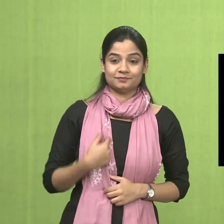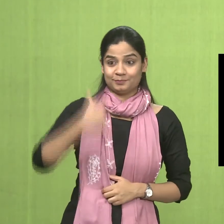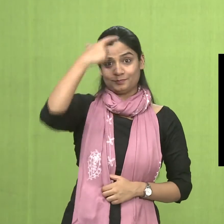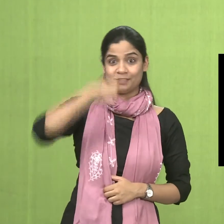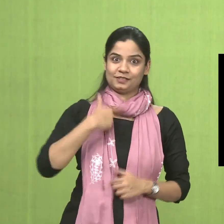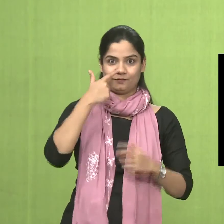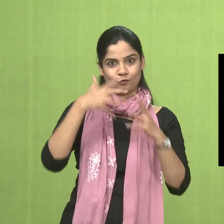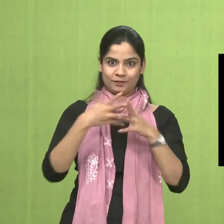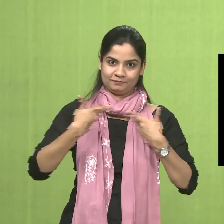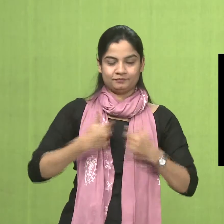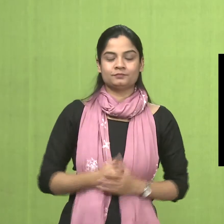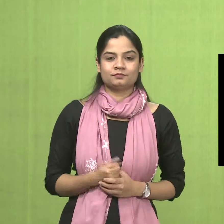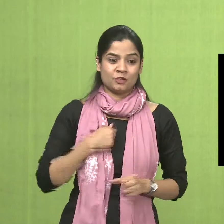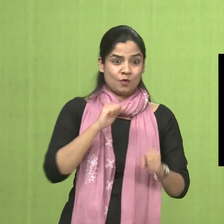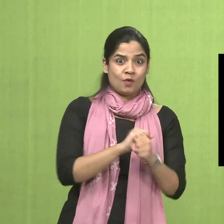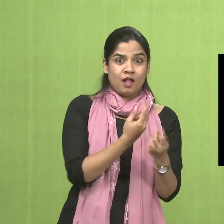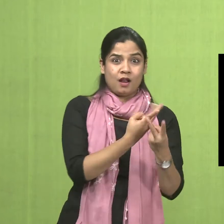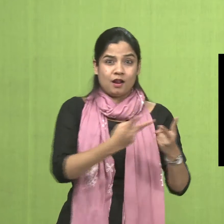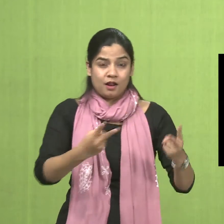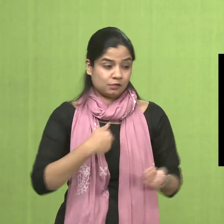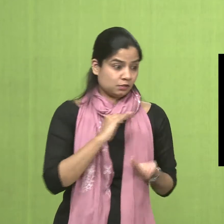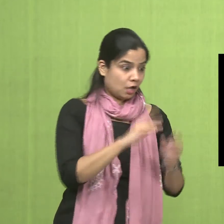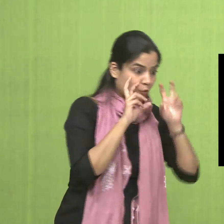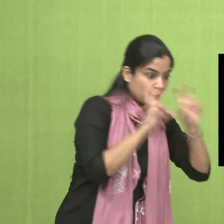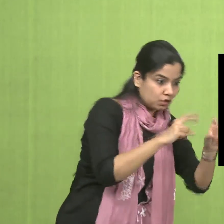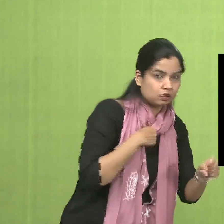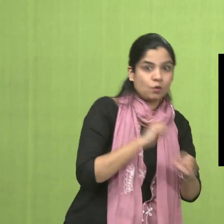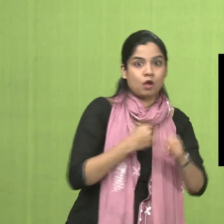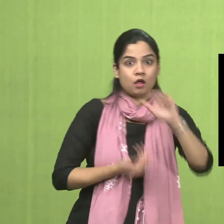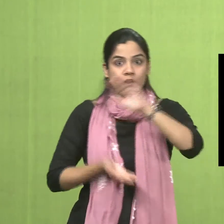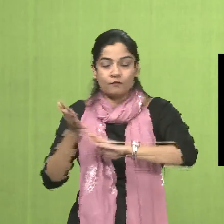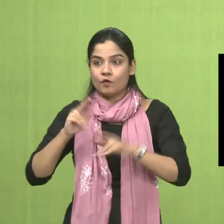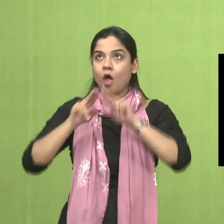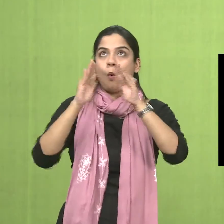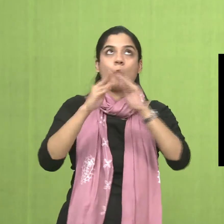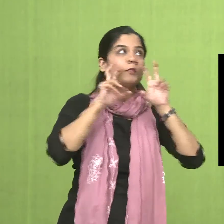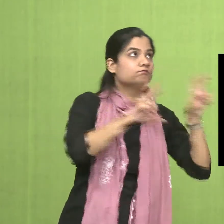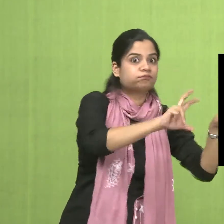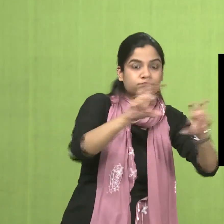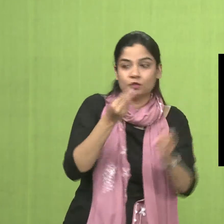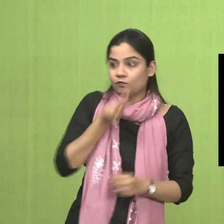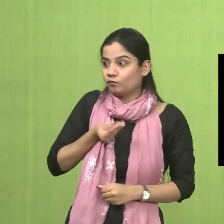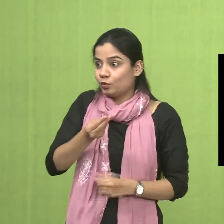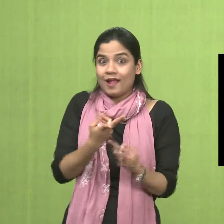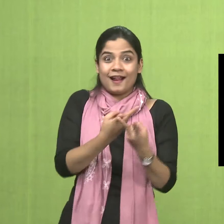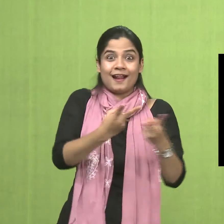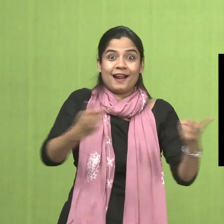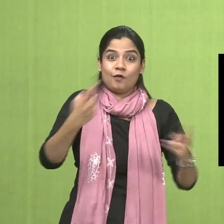in mind the schedule of other family members. We know that it can be heavy for one person, for a woman especially, to